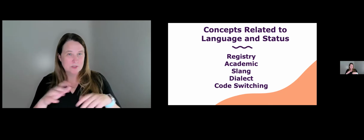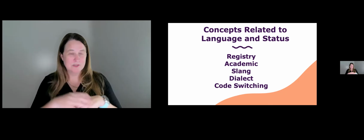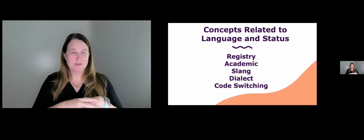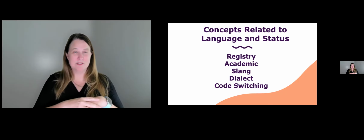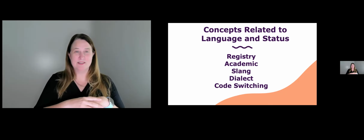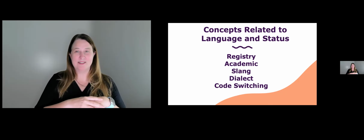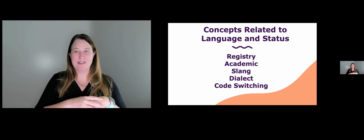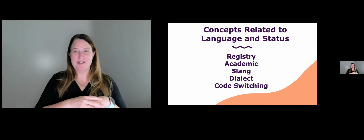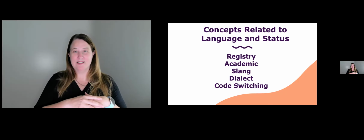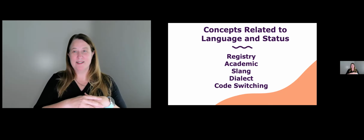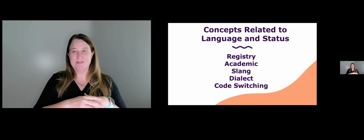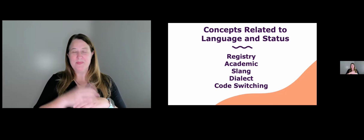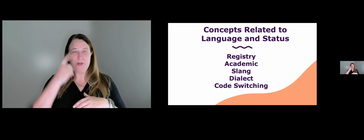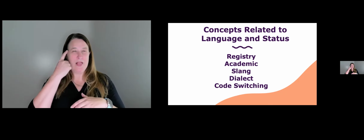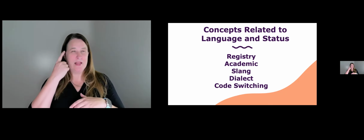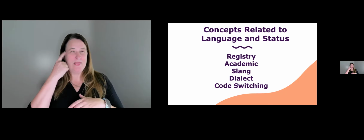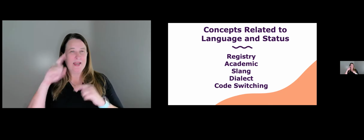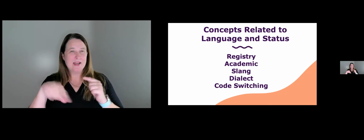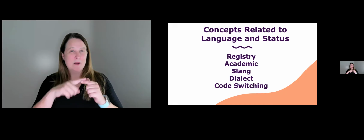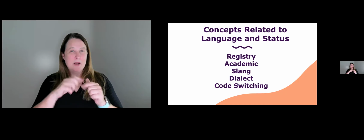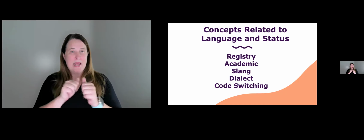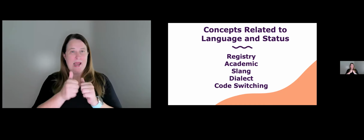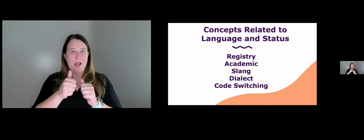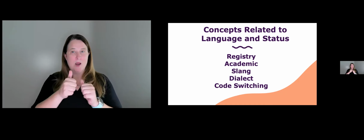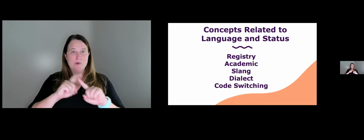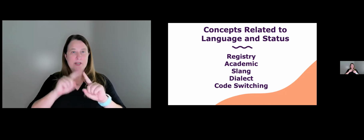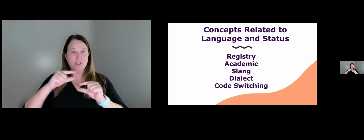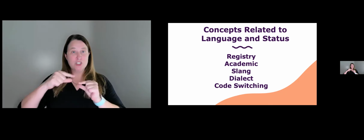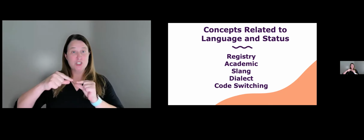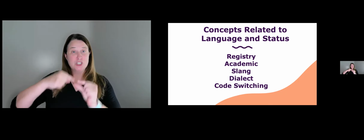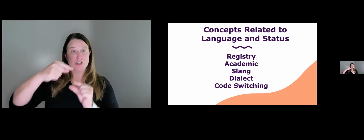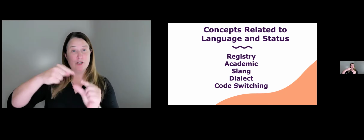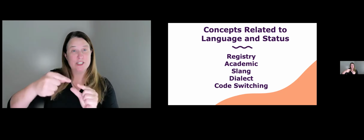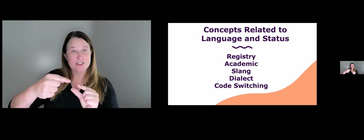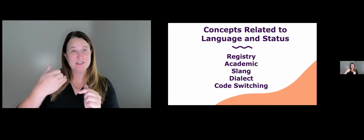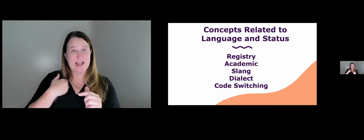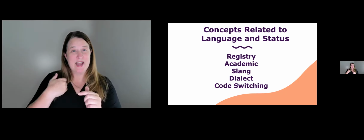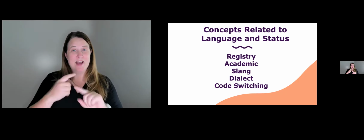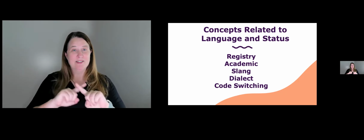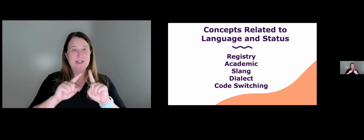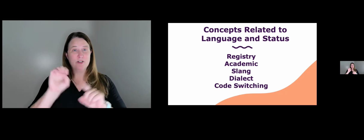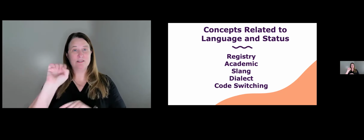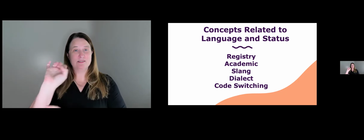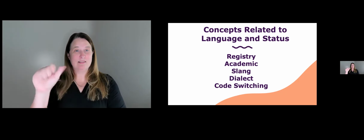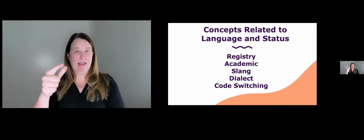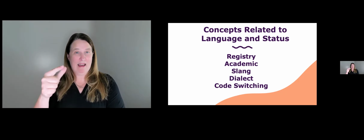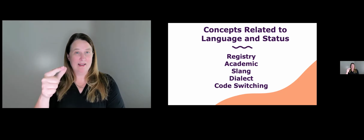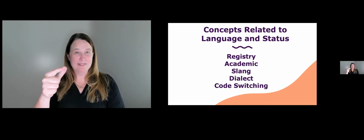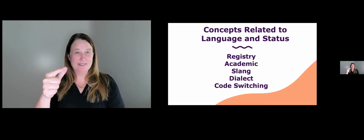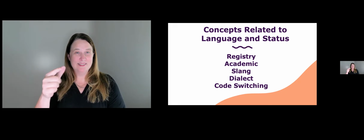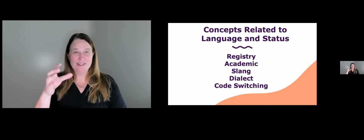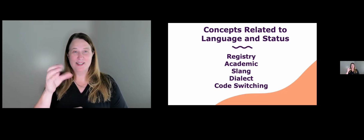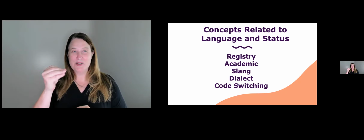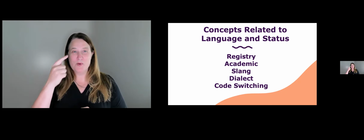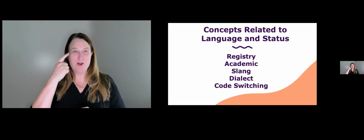one specific kind or one example of informal language. So when you think about how different